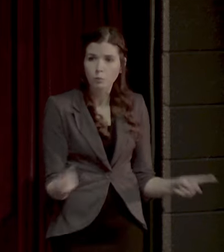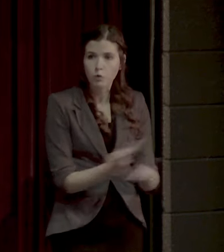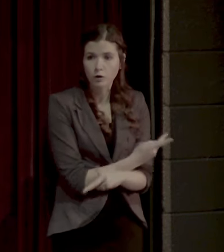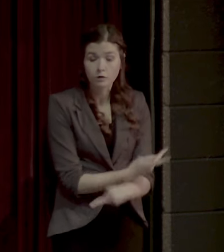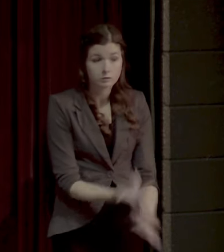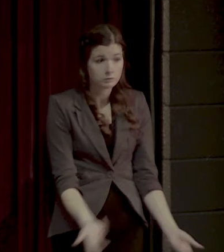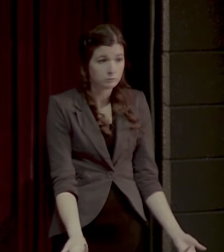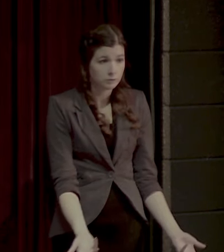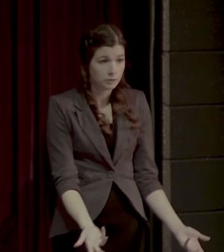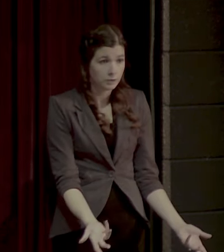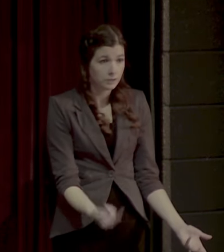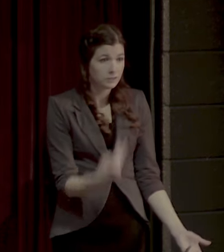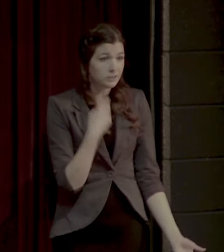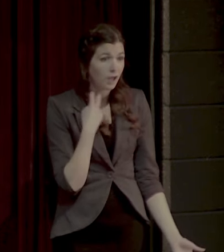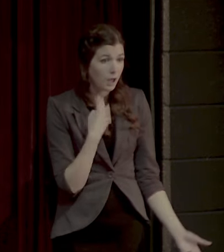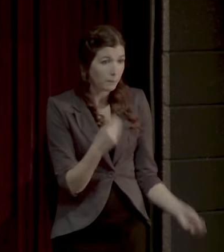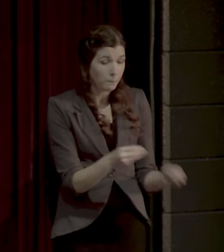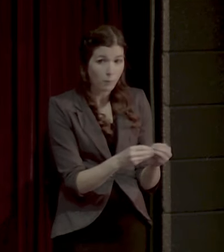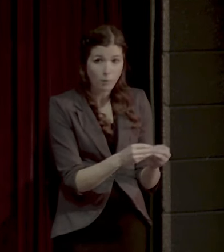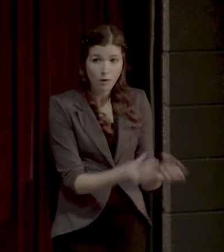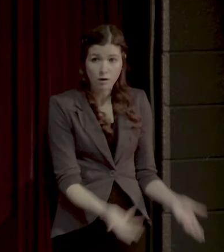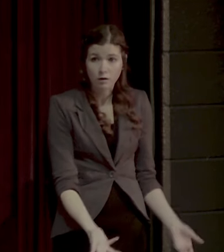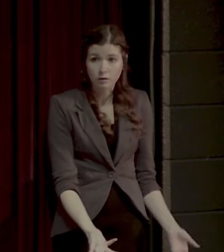worse, getting stuck deeper.